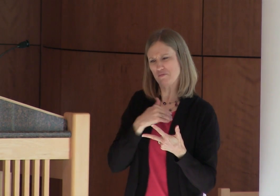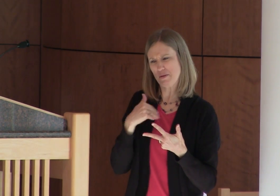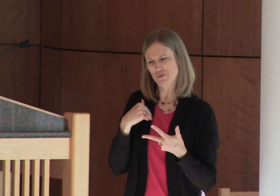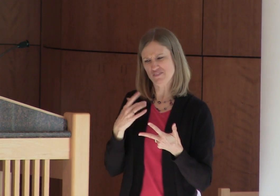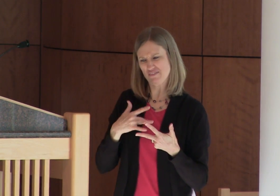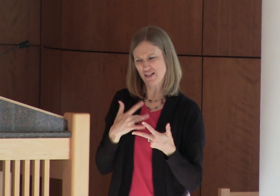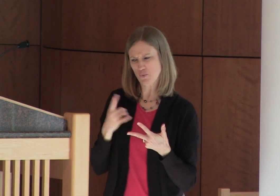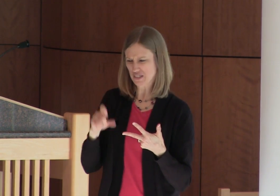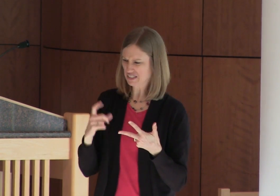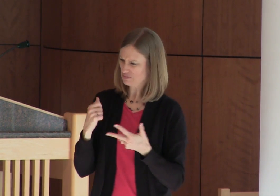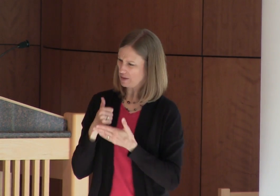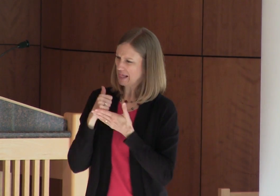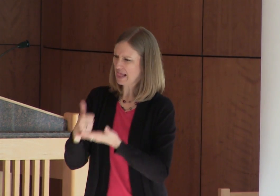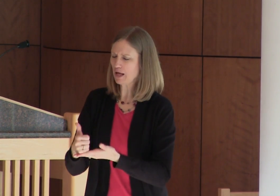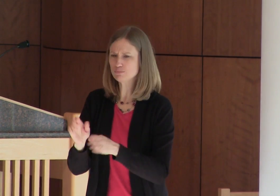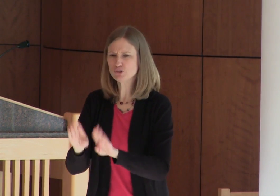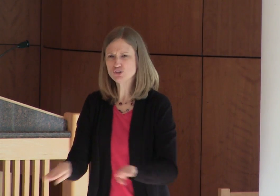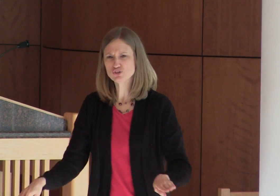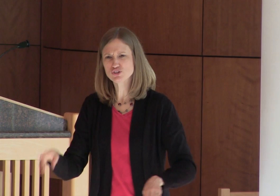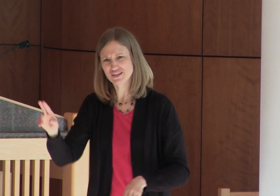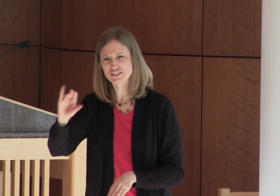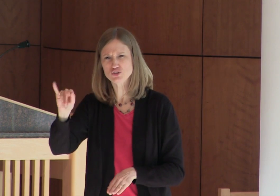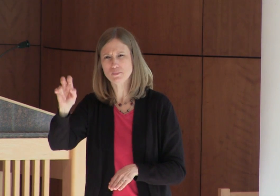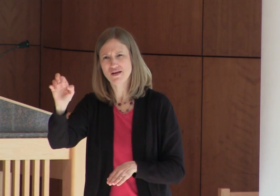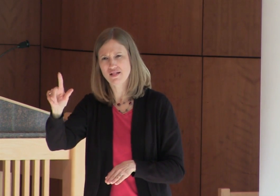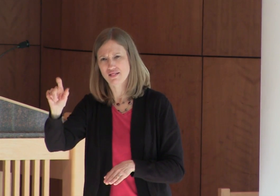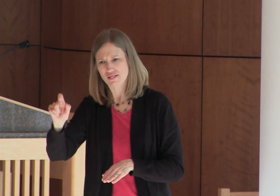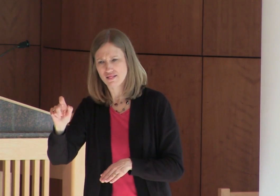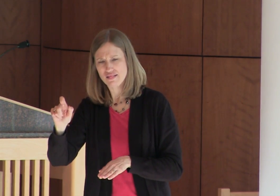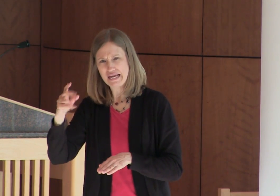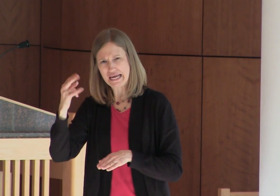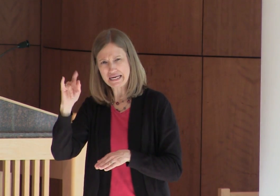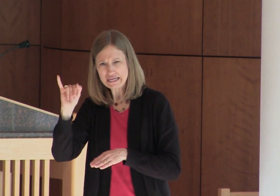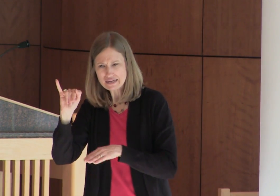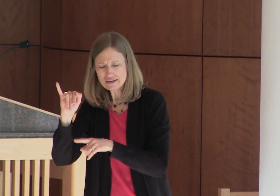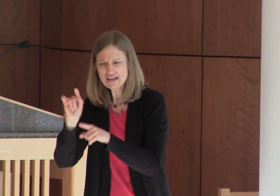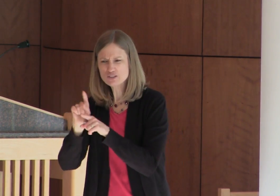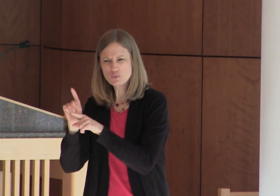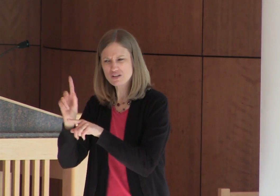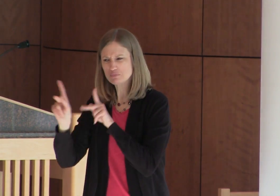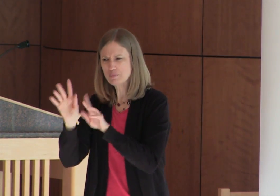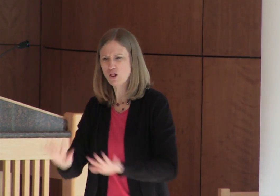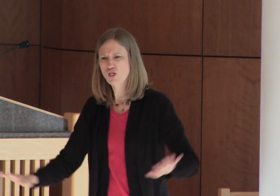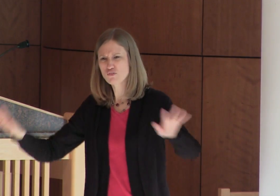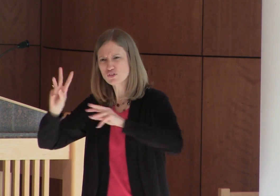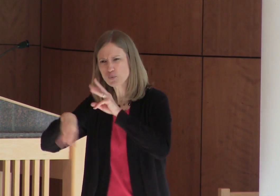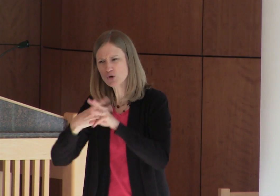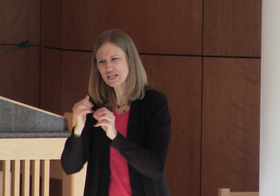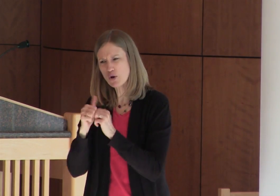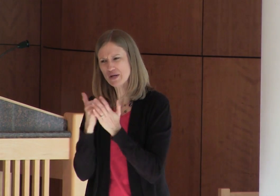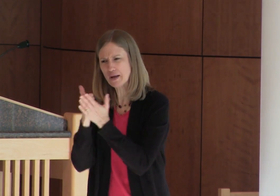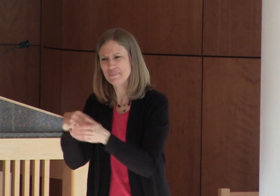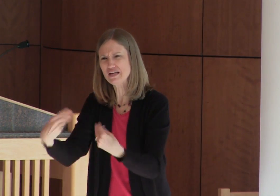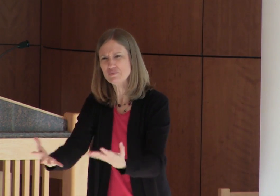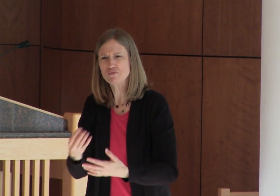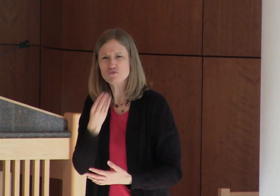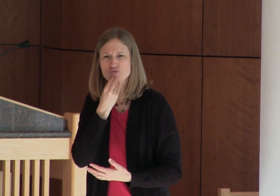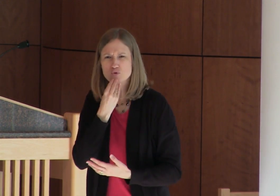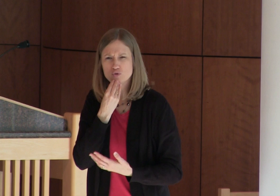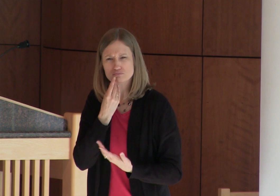nutritious meals for children in Jamel and places like that around the world if Sioux Falls had a local chapter of